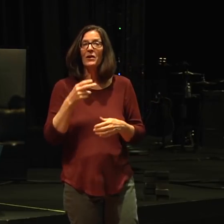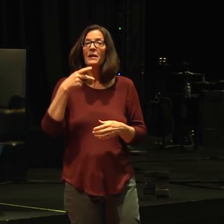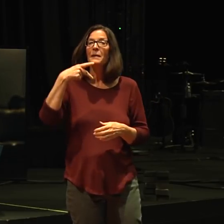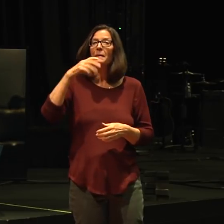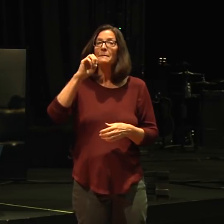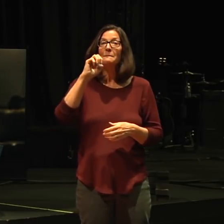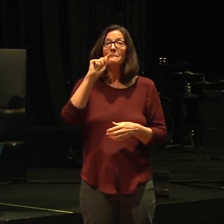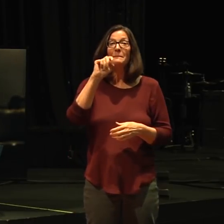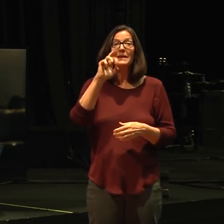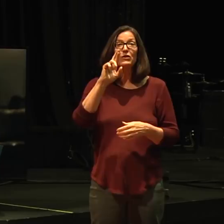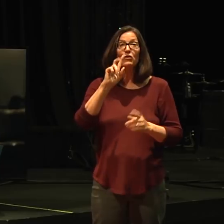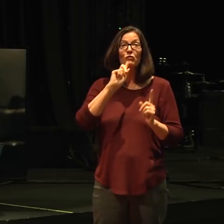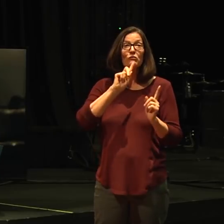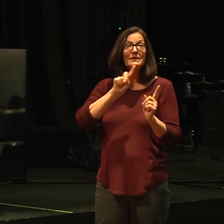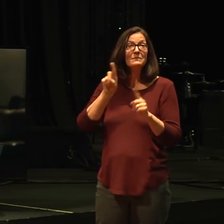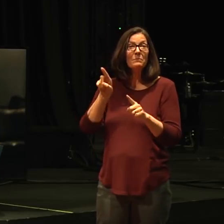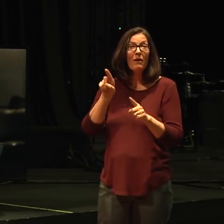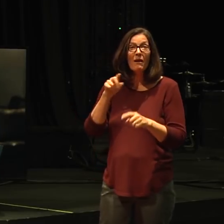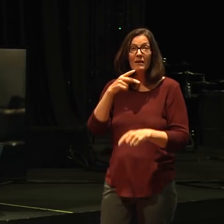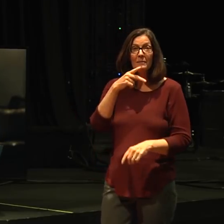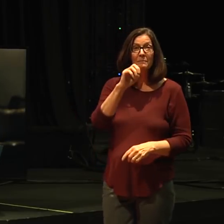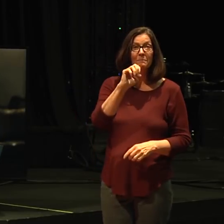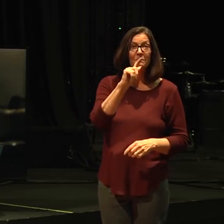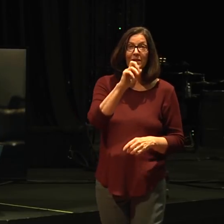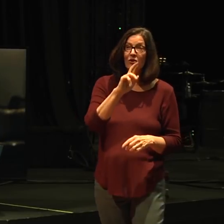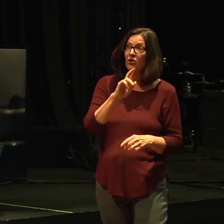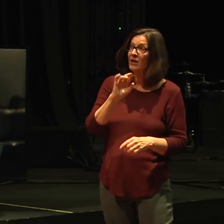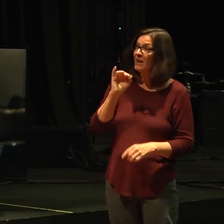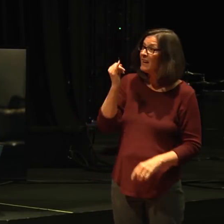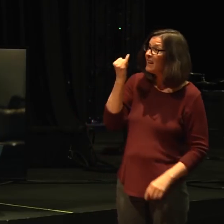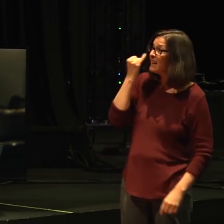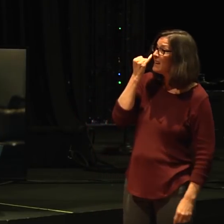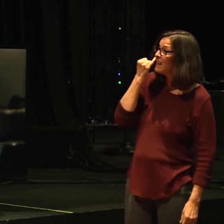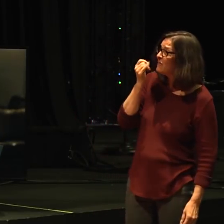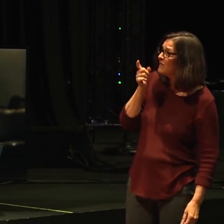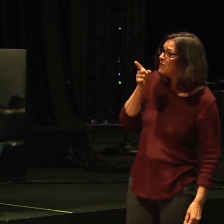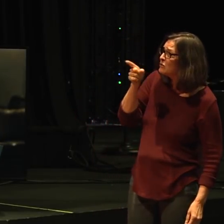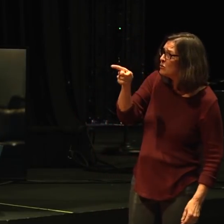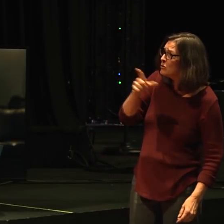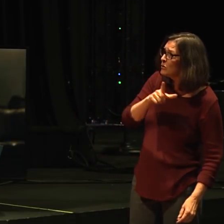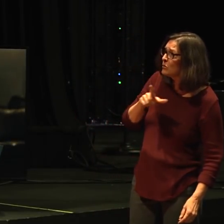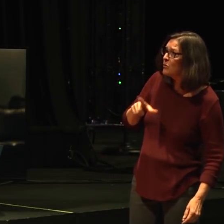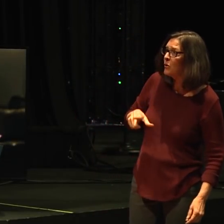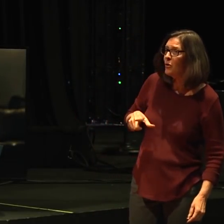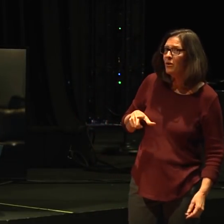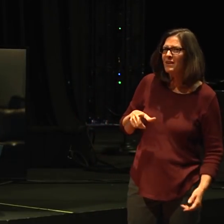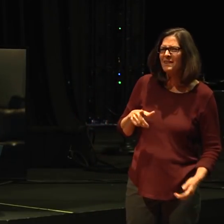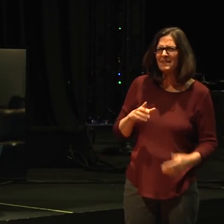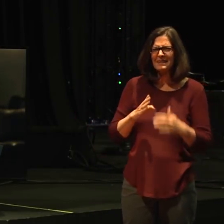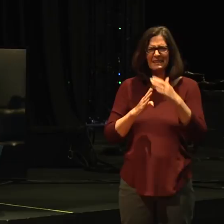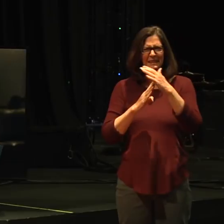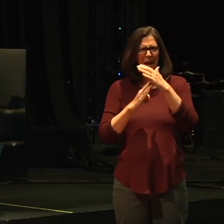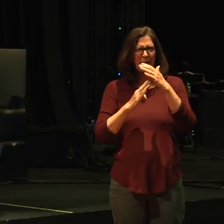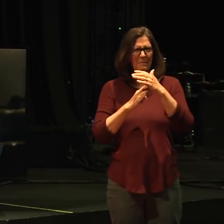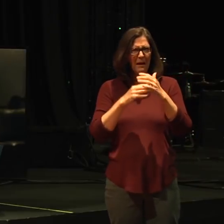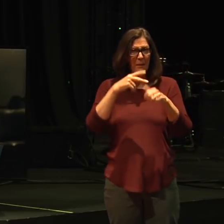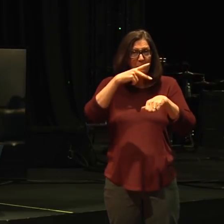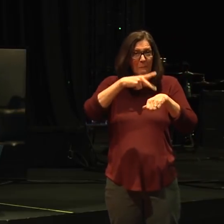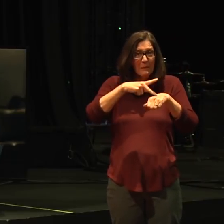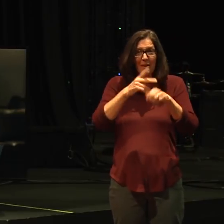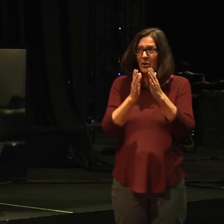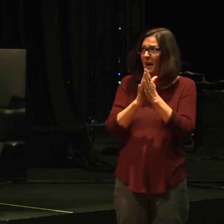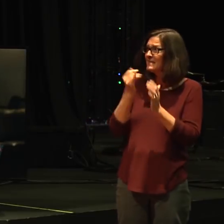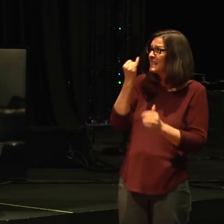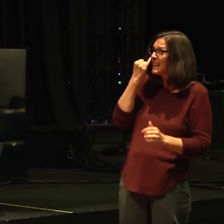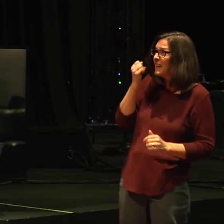good. Peter yells out. He says, Lord, if it's you, Peter replied. Now, time out. If it's you, I mean,